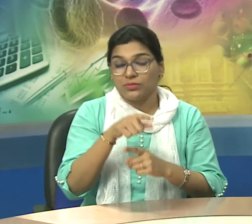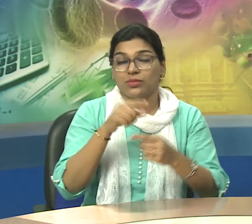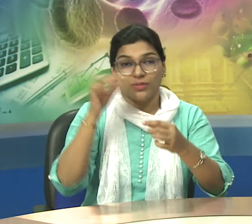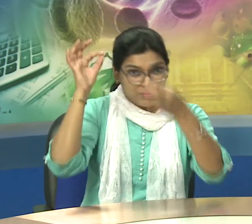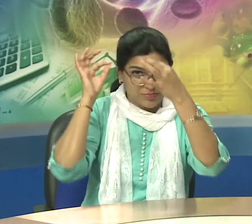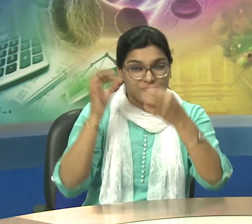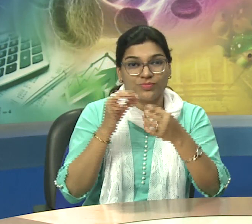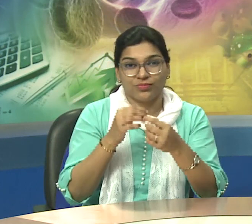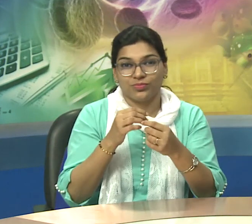Army."